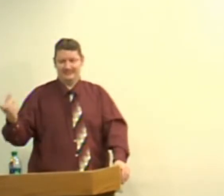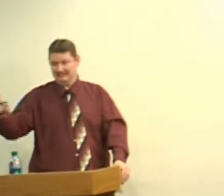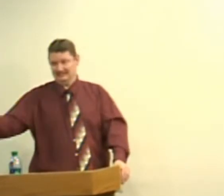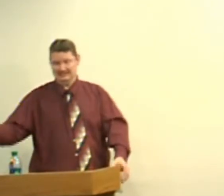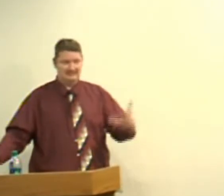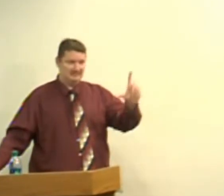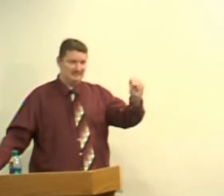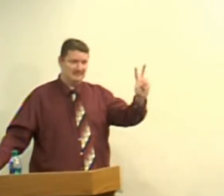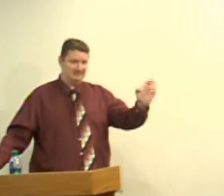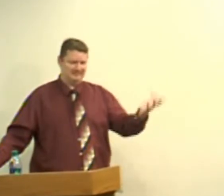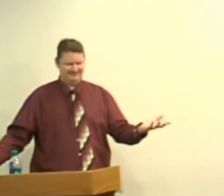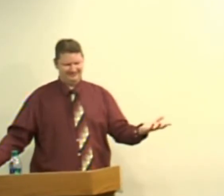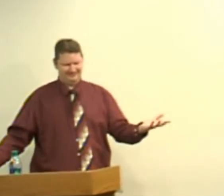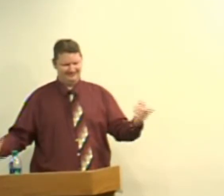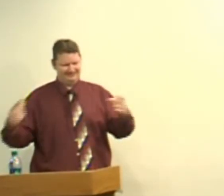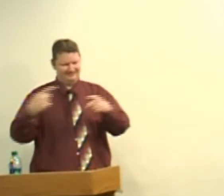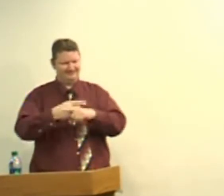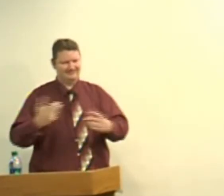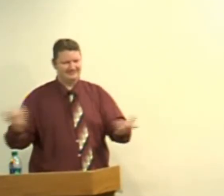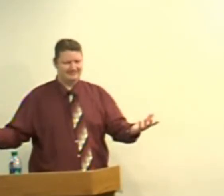That would be at cross purposes of love.